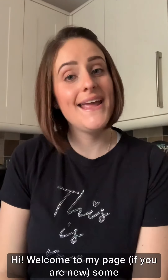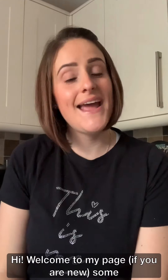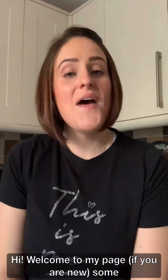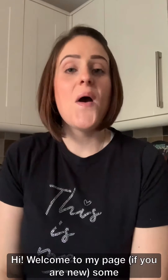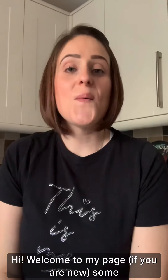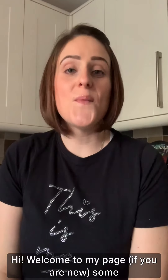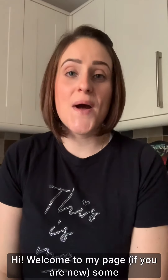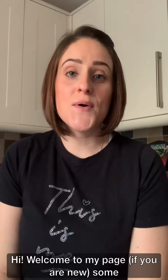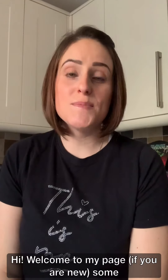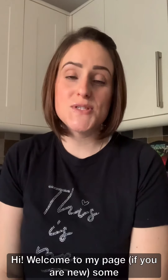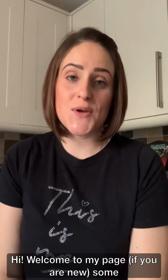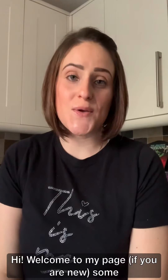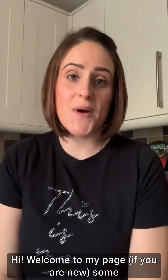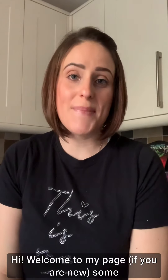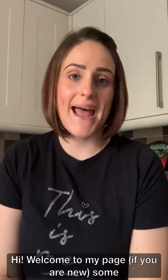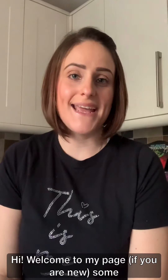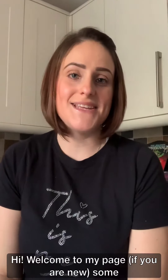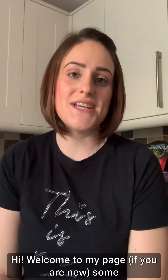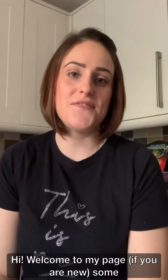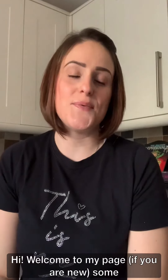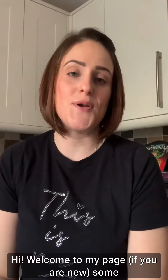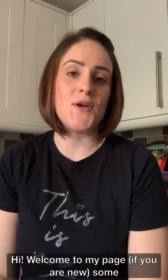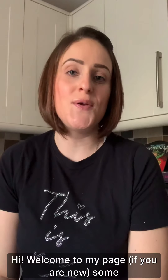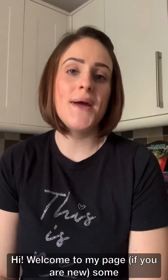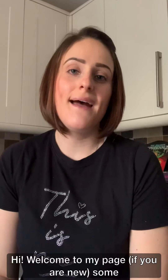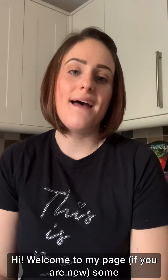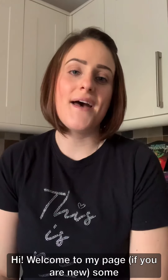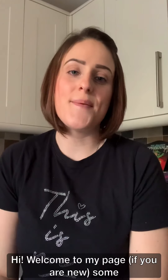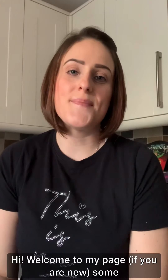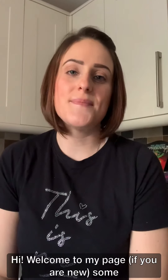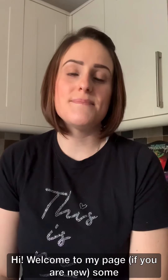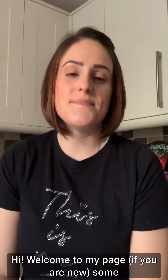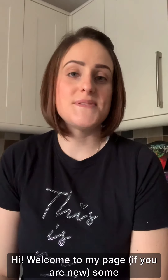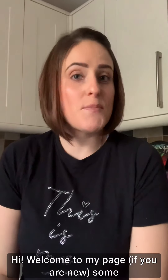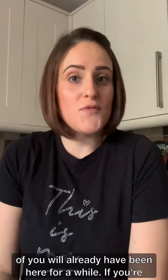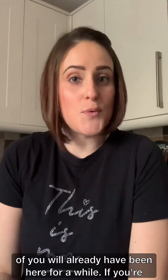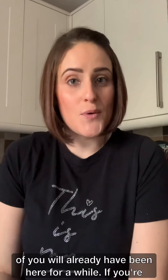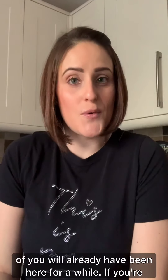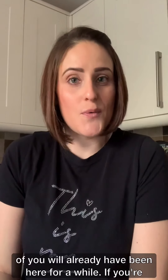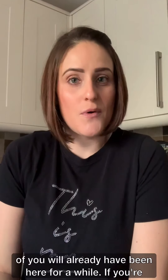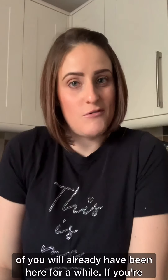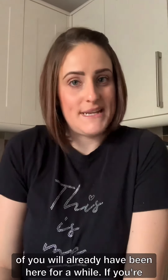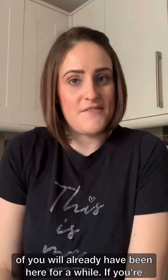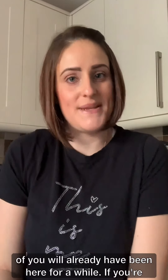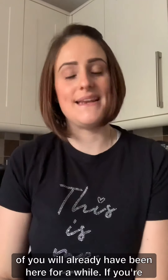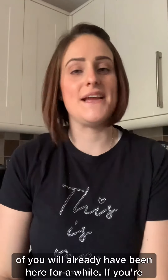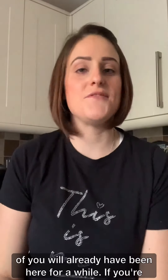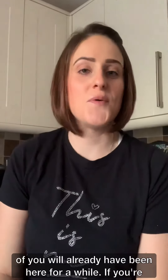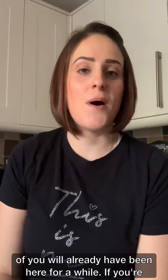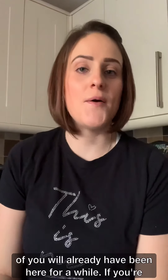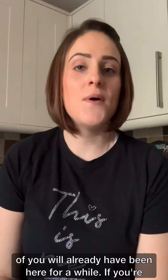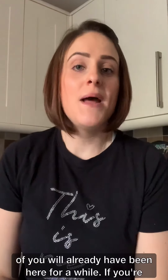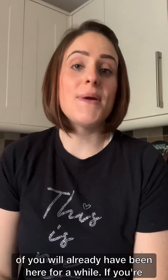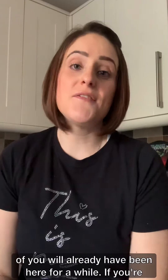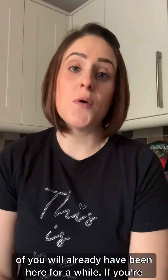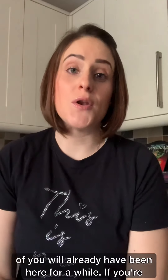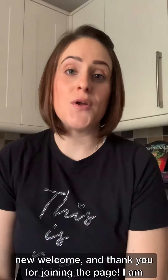hi welcome to my page if you are new and some of you will already have been in here for a while but if you are new